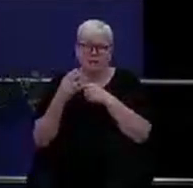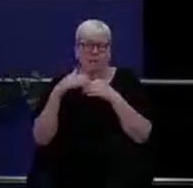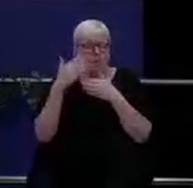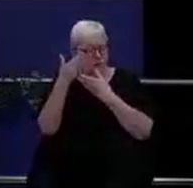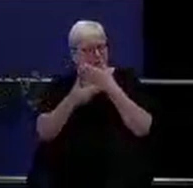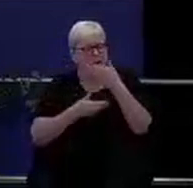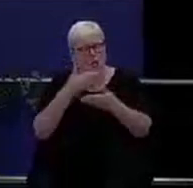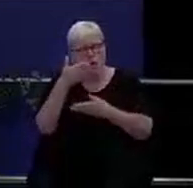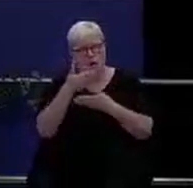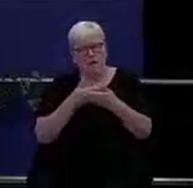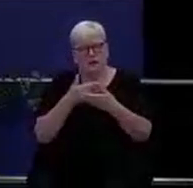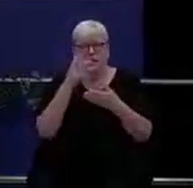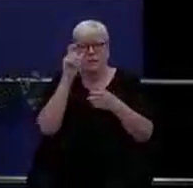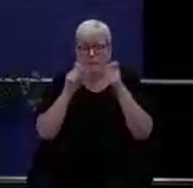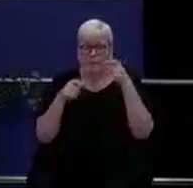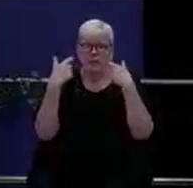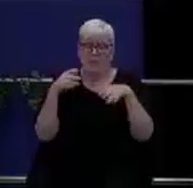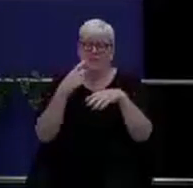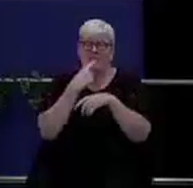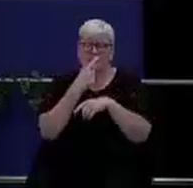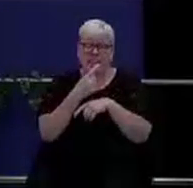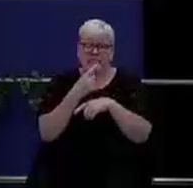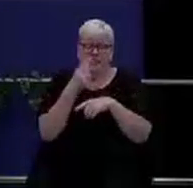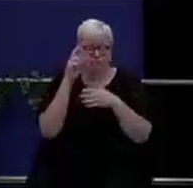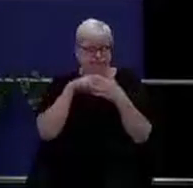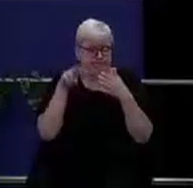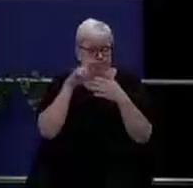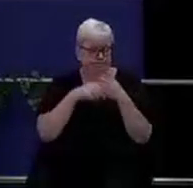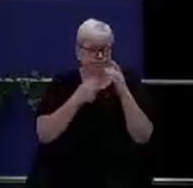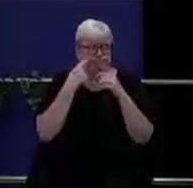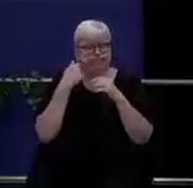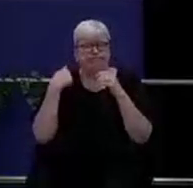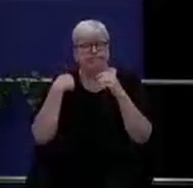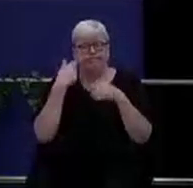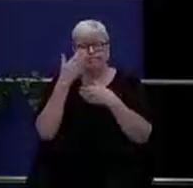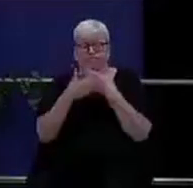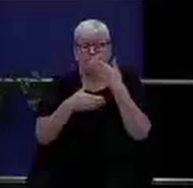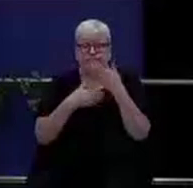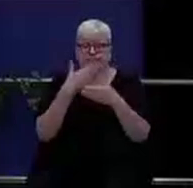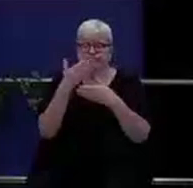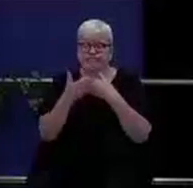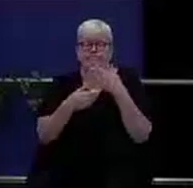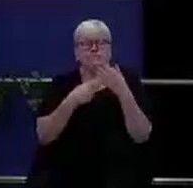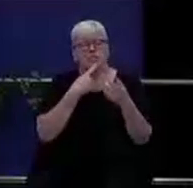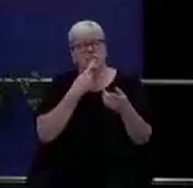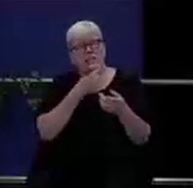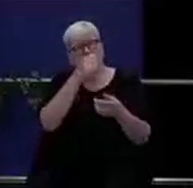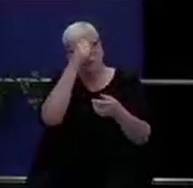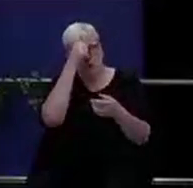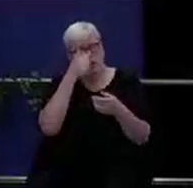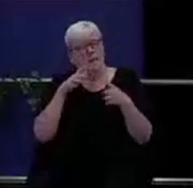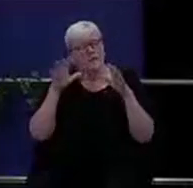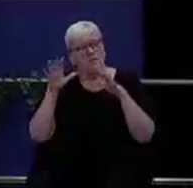them. But people have said, because I did a reading yesterday and a storyteller was present, he said, you know, when you